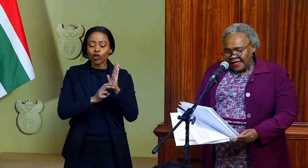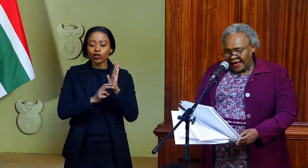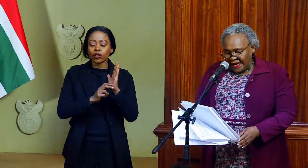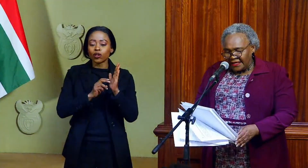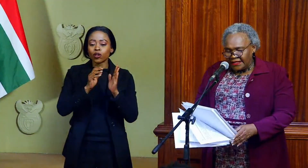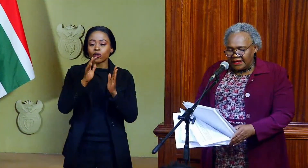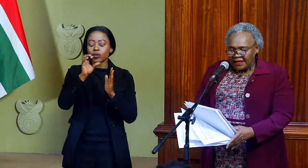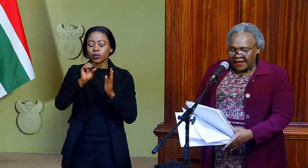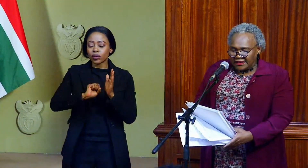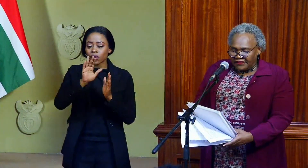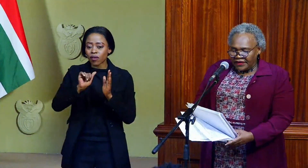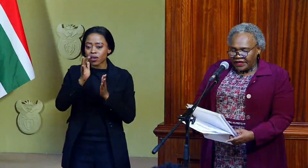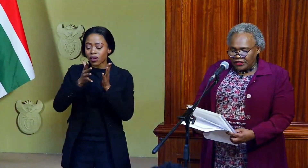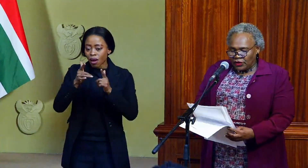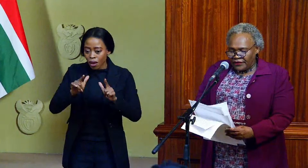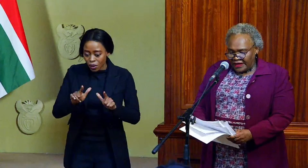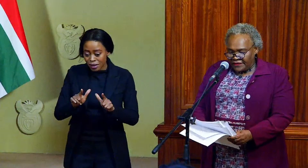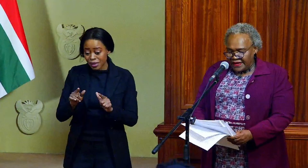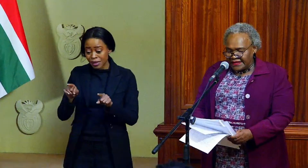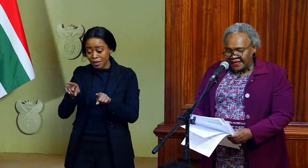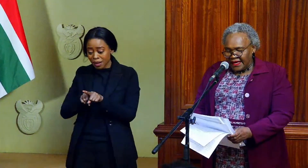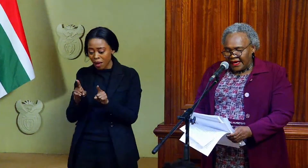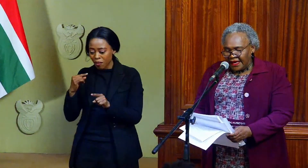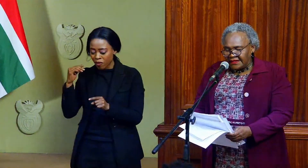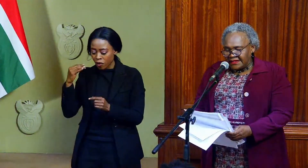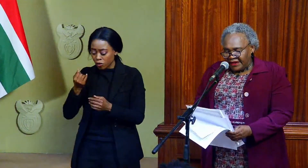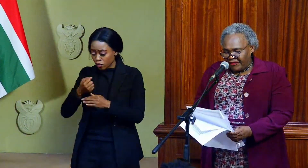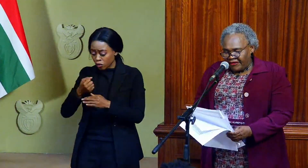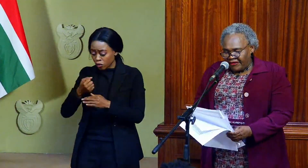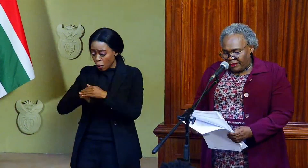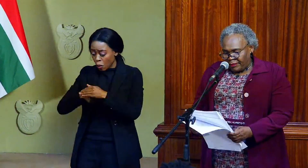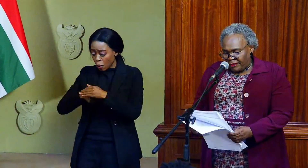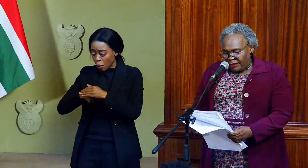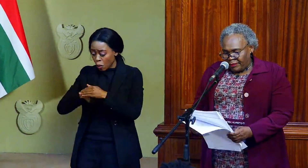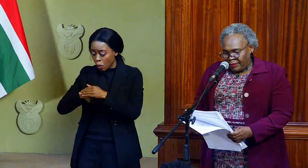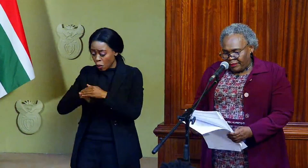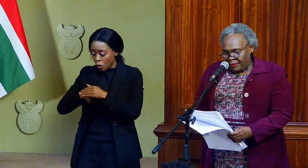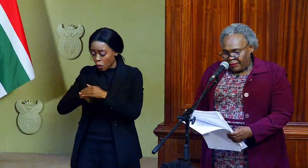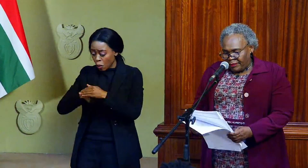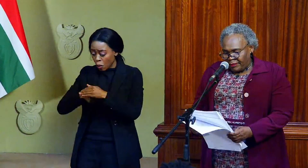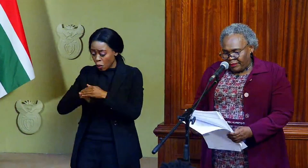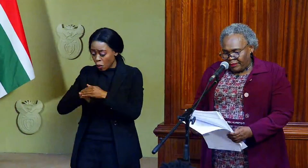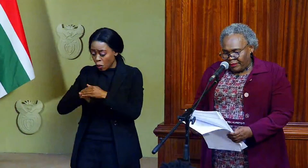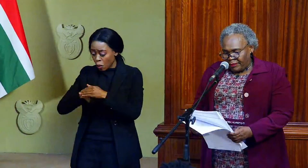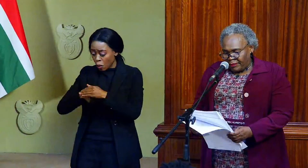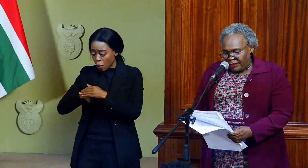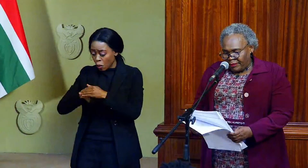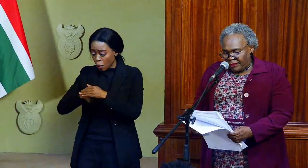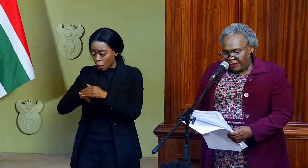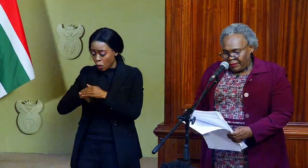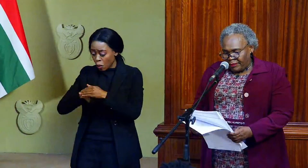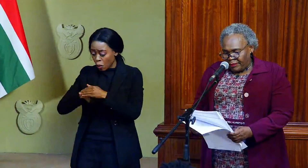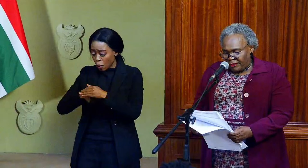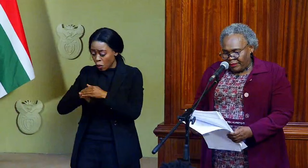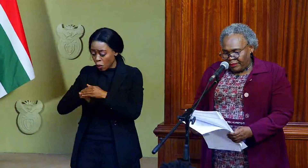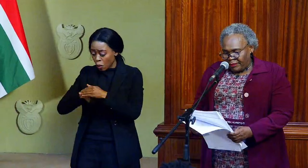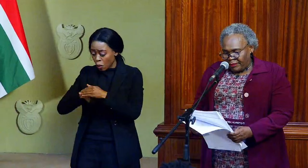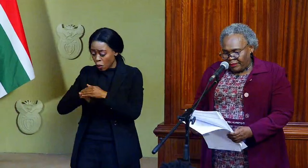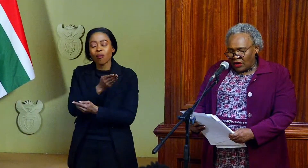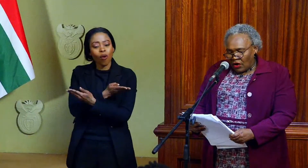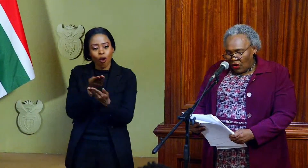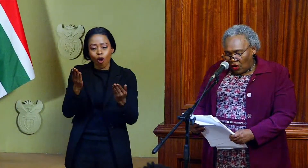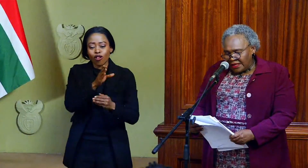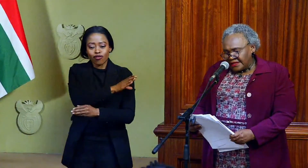language, early identification of deafness and deaf, blind, and clinics within our clinics and